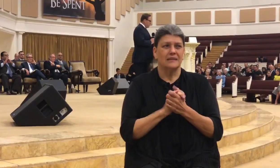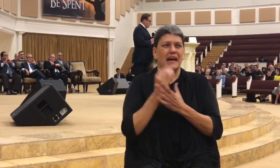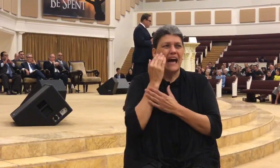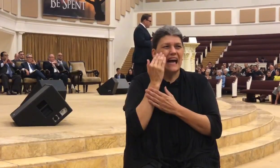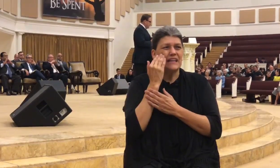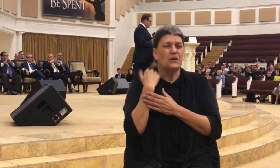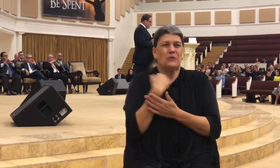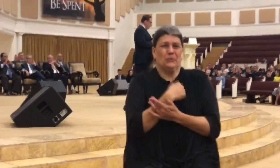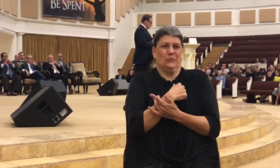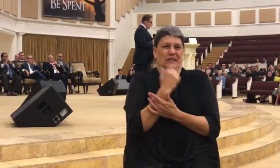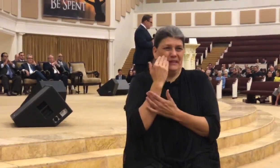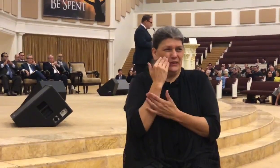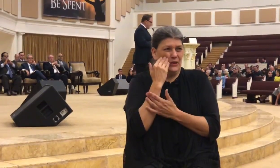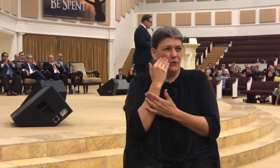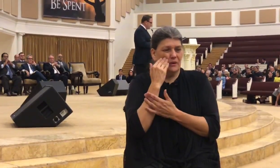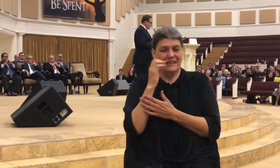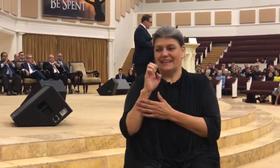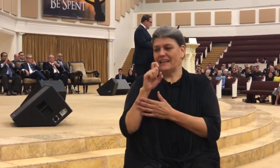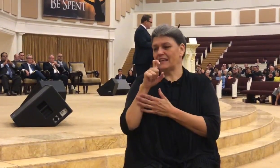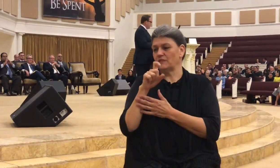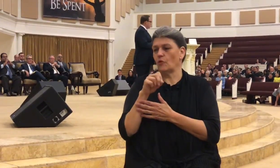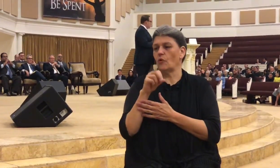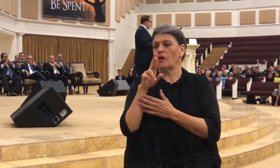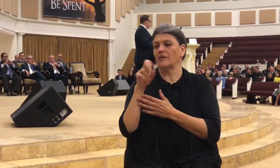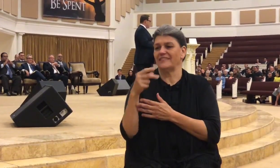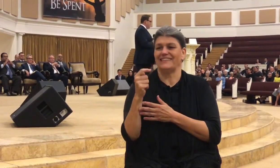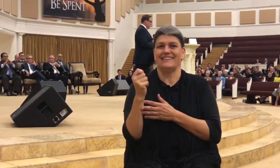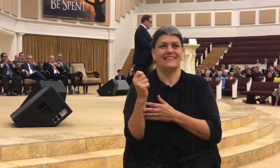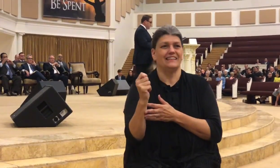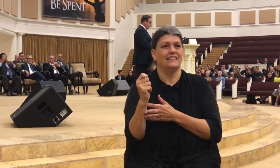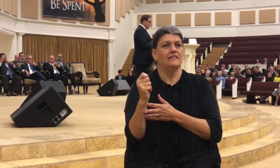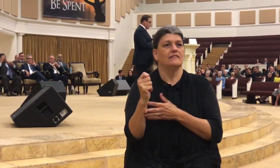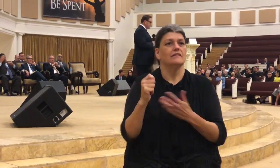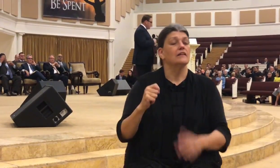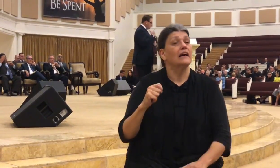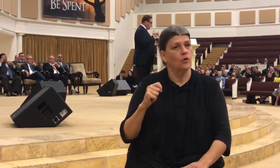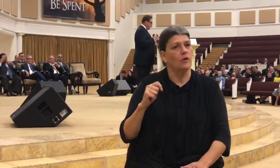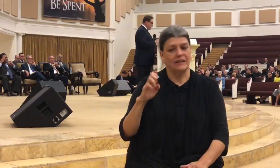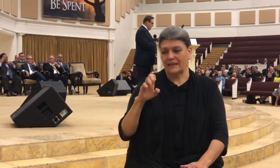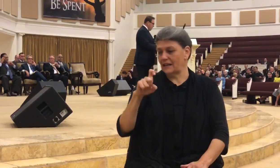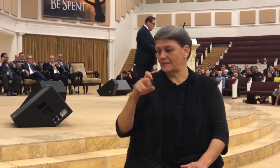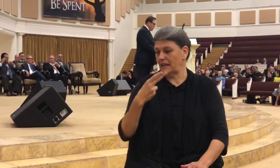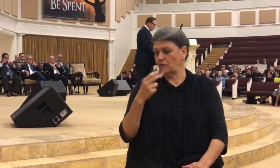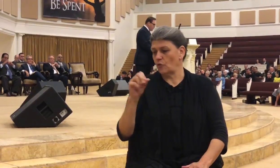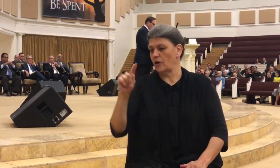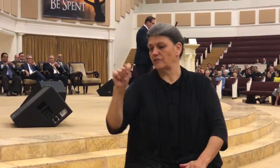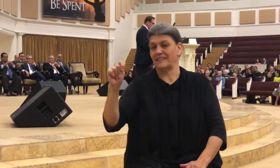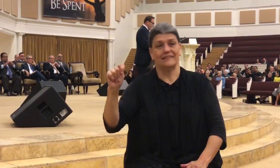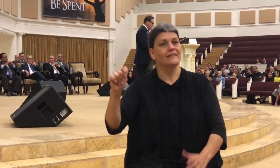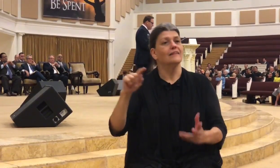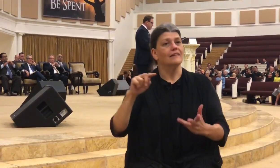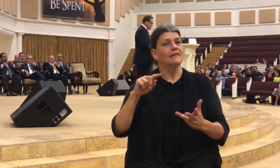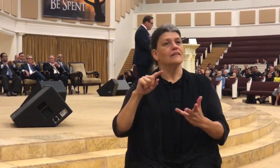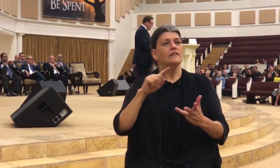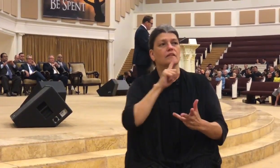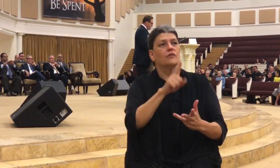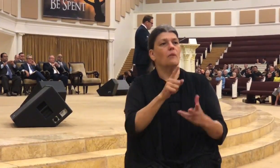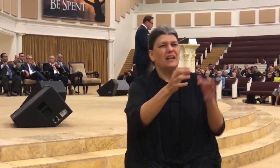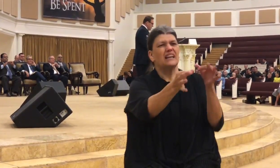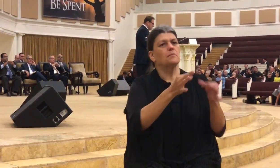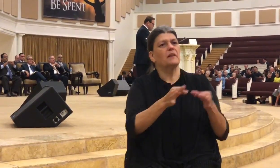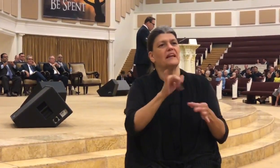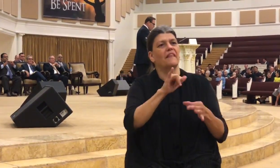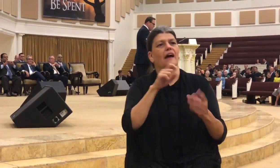we know what to exhort means, but I took the time to get the official definition just so that we could all be on the same page.